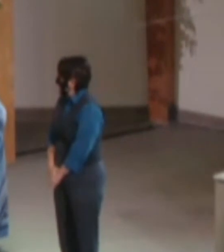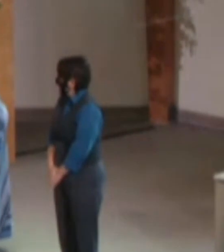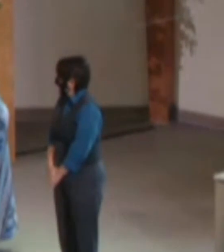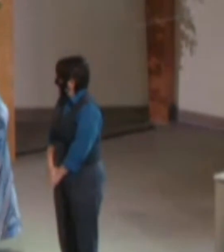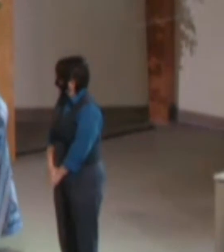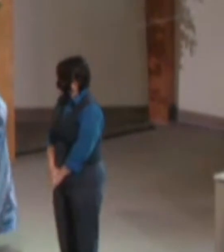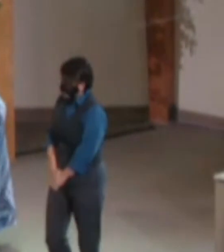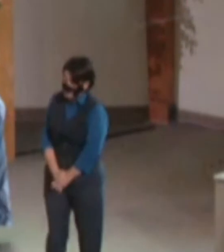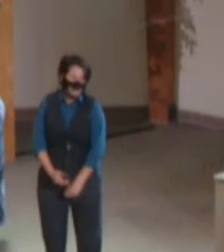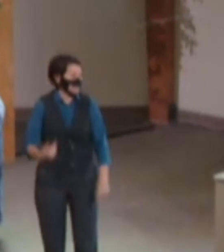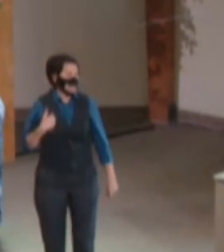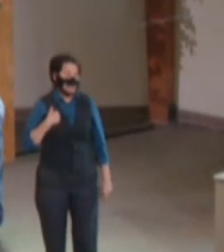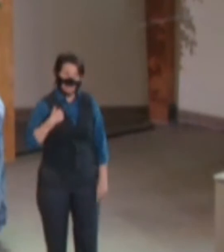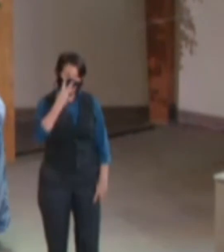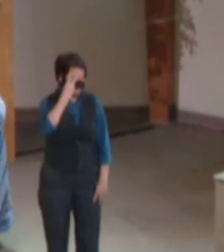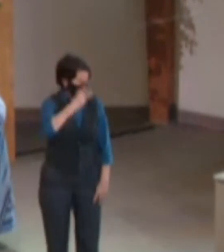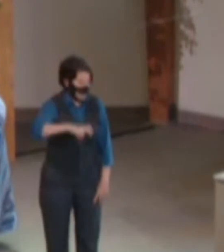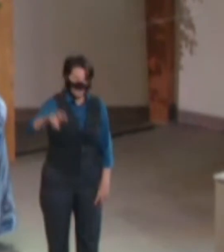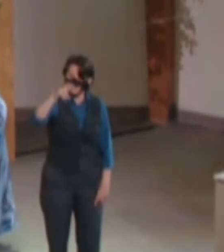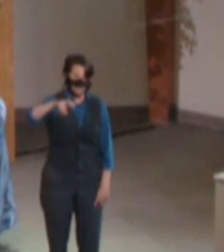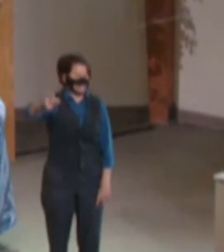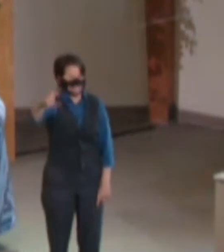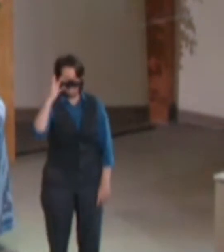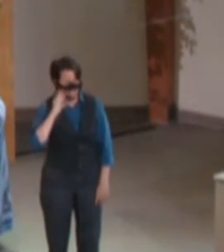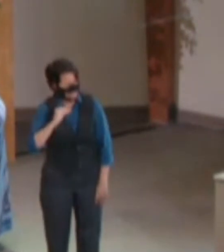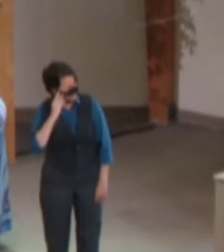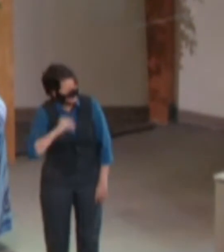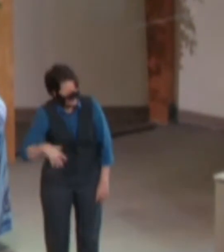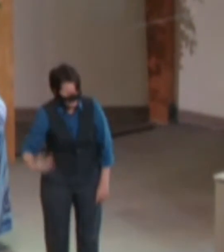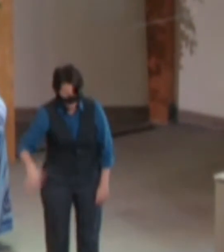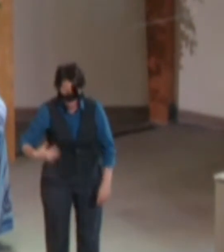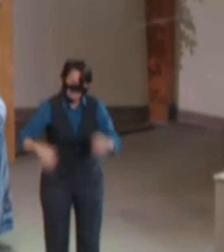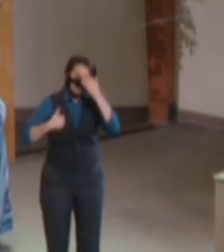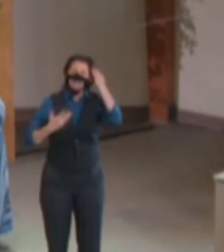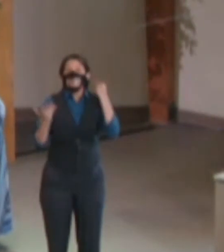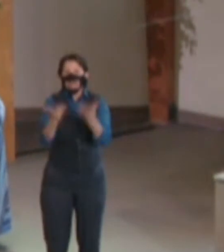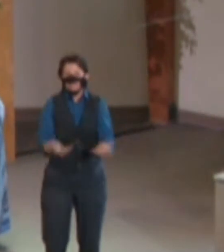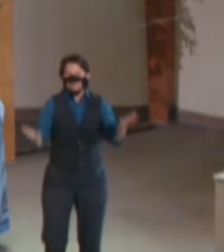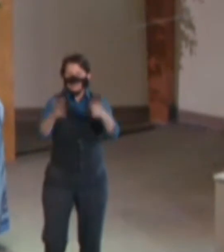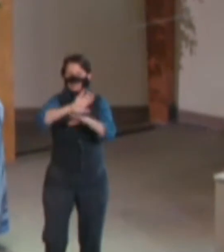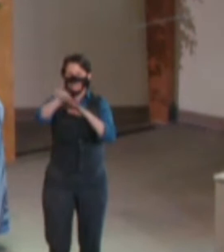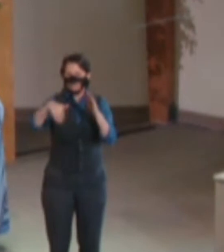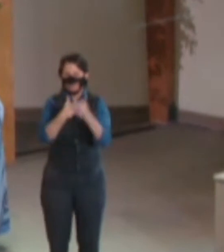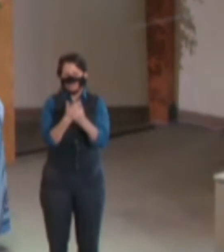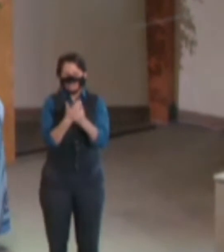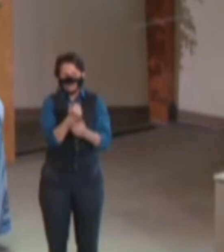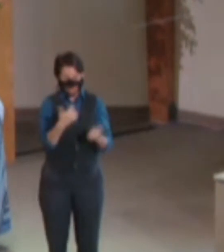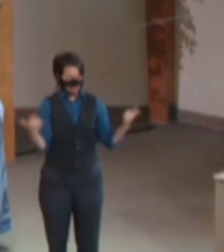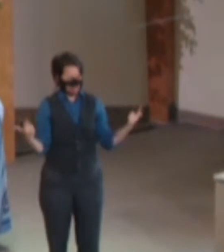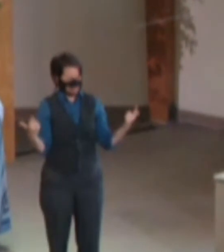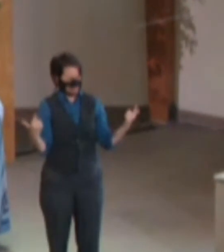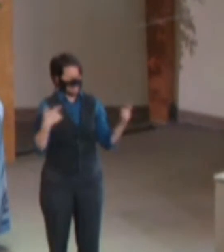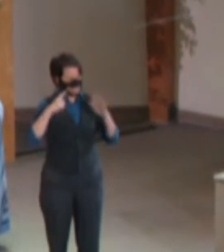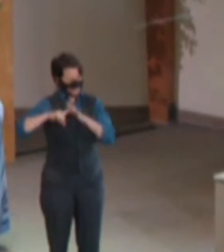It's been a journey, hasn't it? I think I've been here for all of you, because I started way